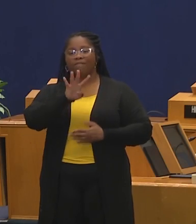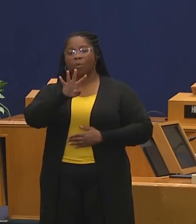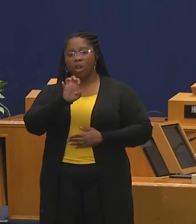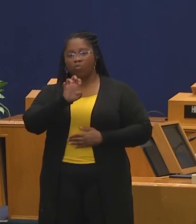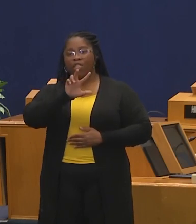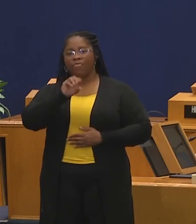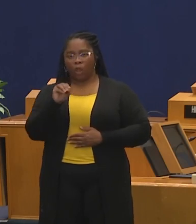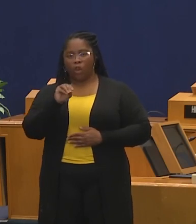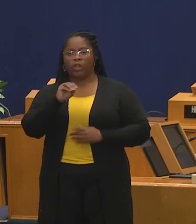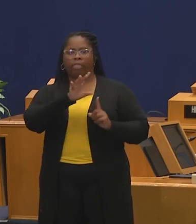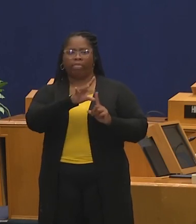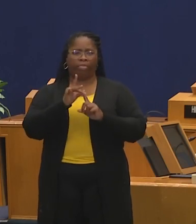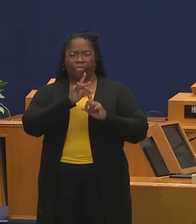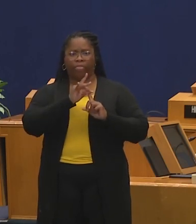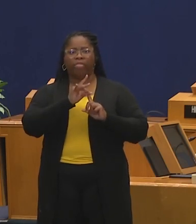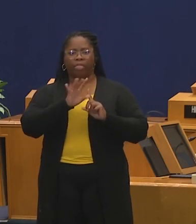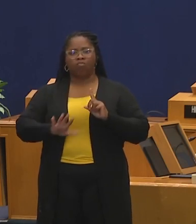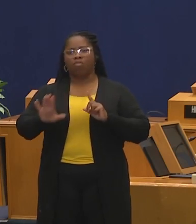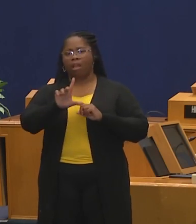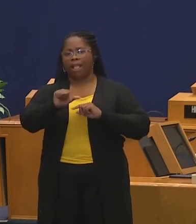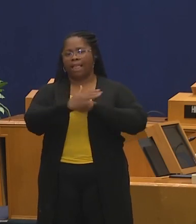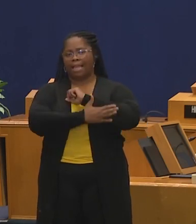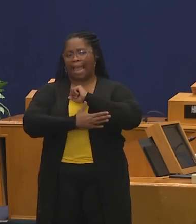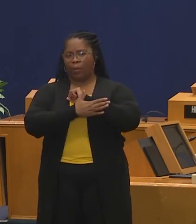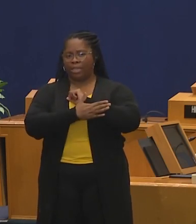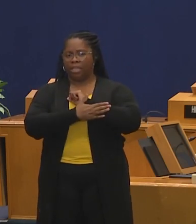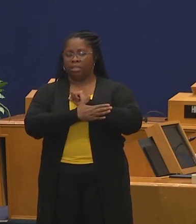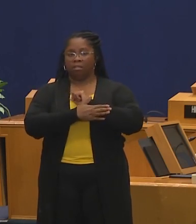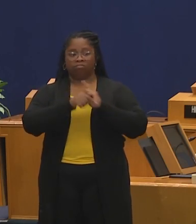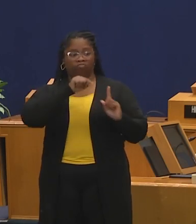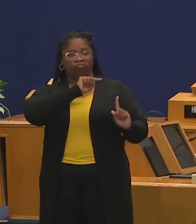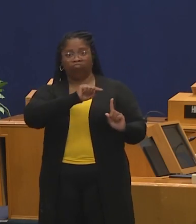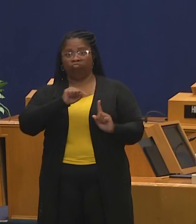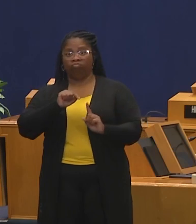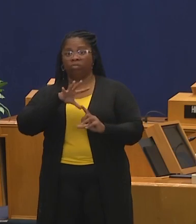8,430 cases across LA County. These cases